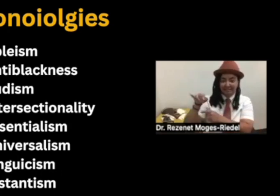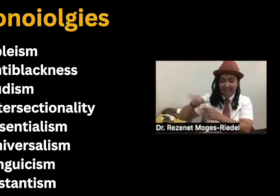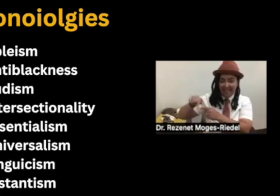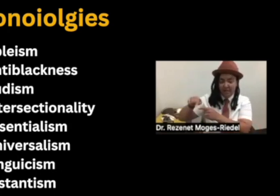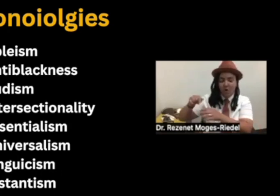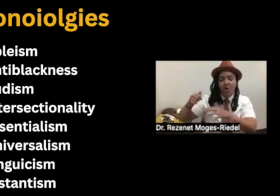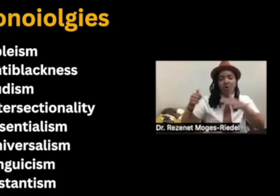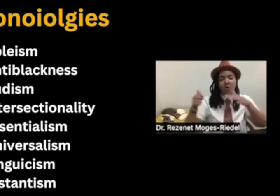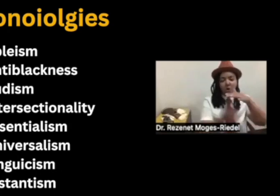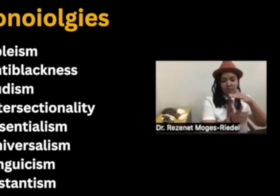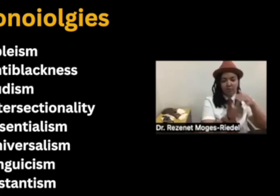If we talk about